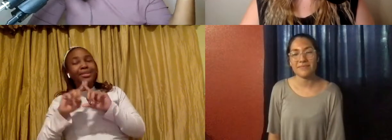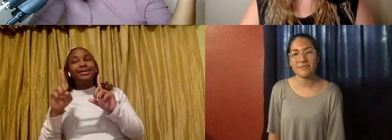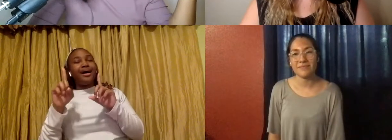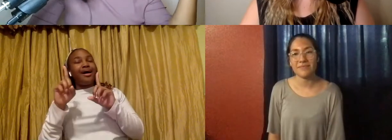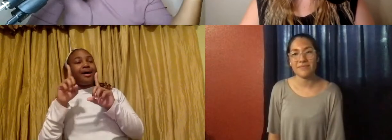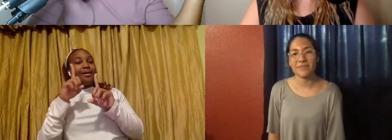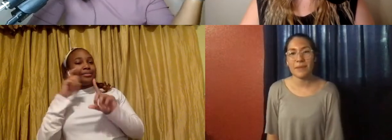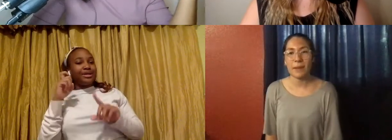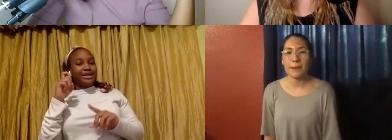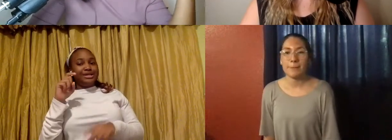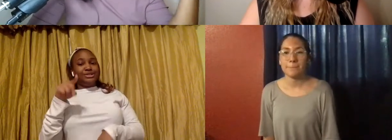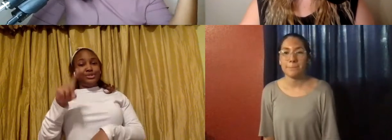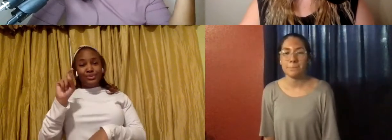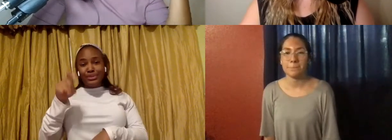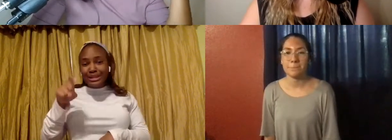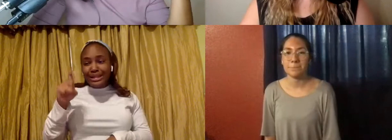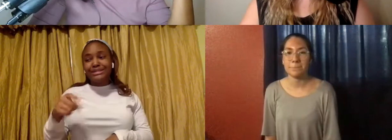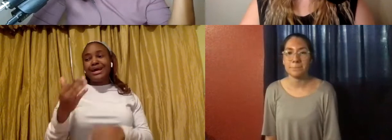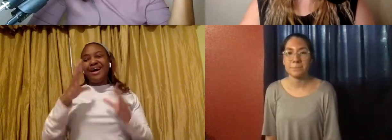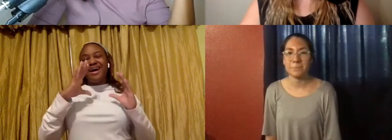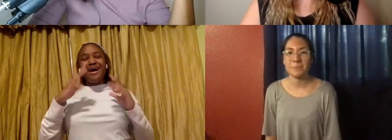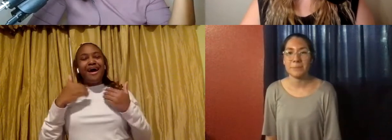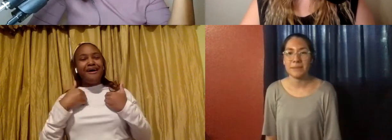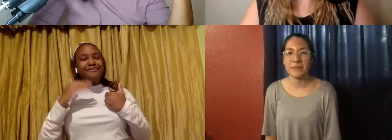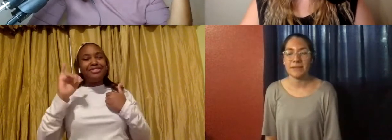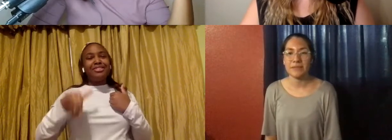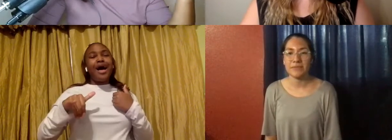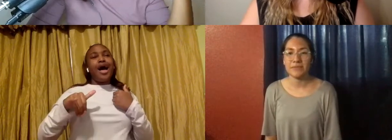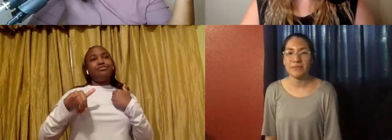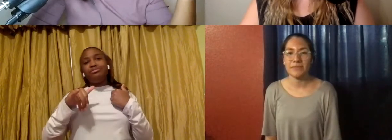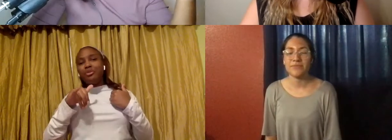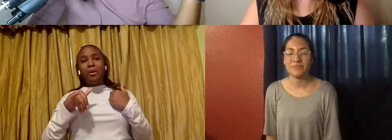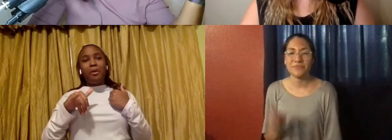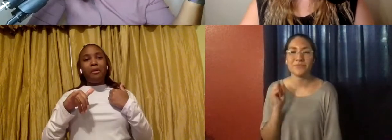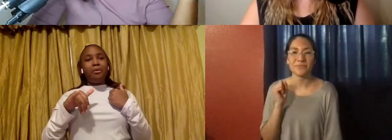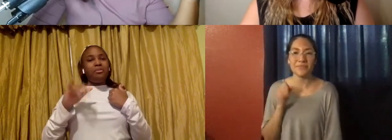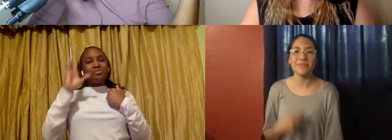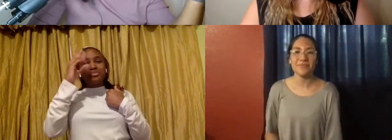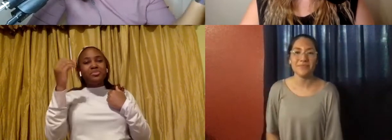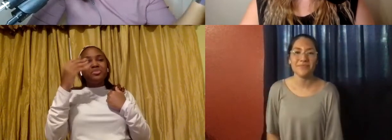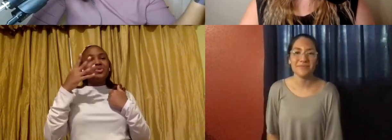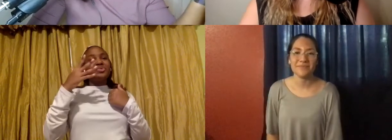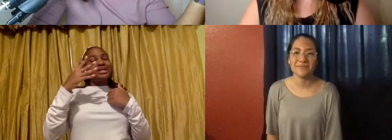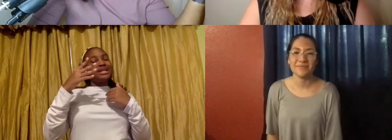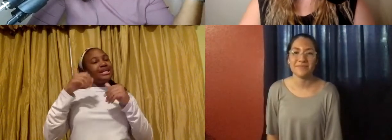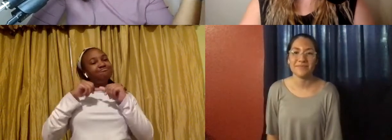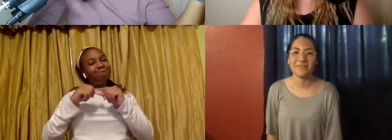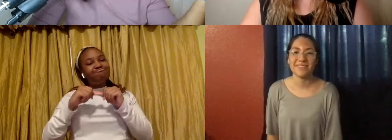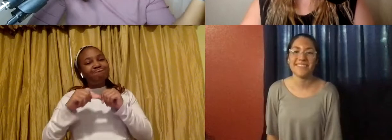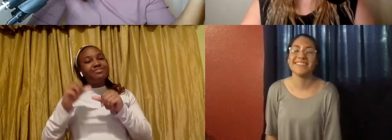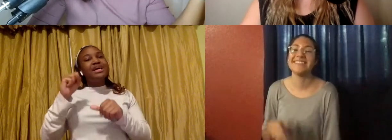like, you know, subscribe to like this beauty standard, right? It's literally just like, I need to be able to find your vagina if you want to have sex with me. And I'm